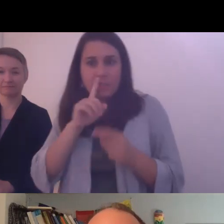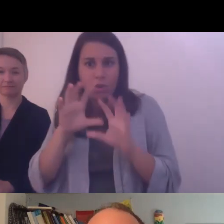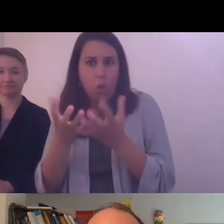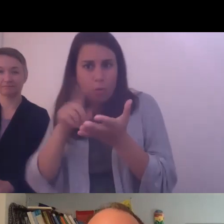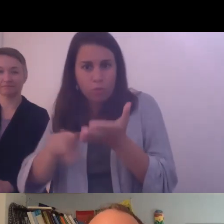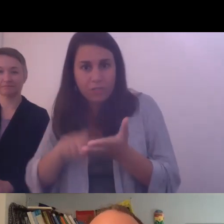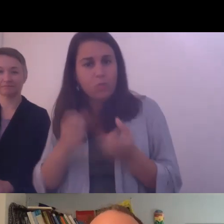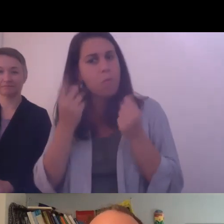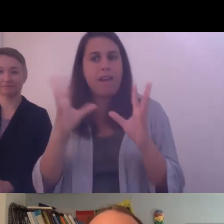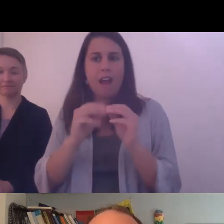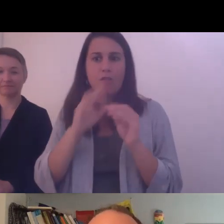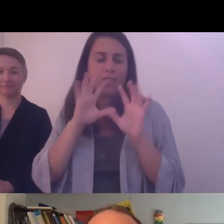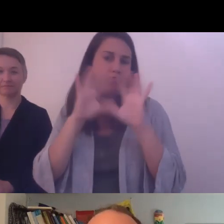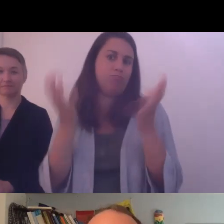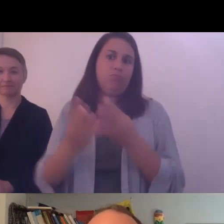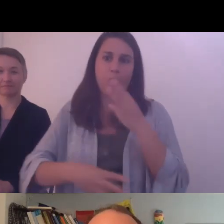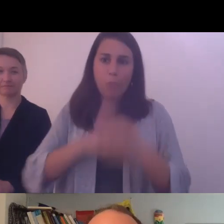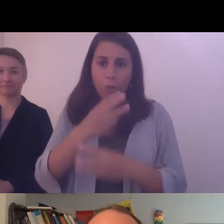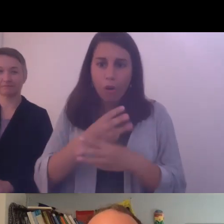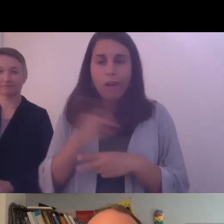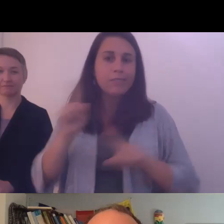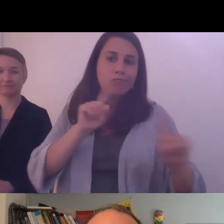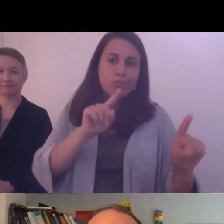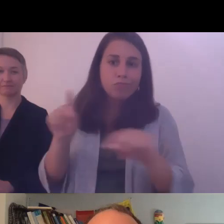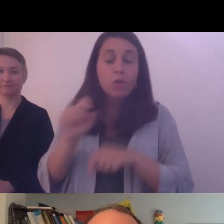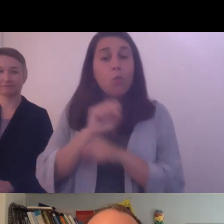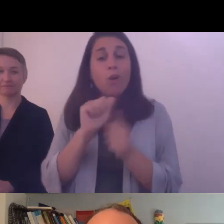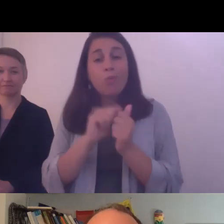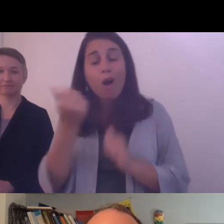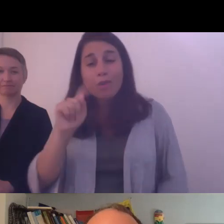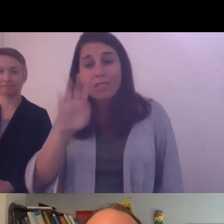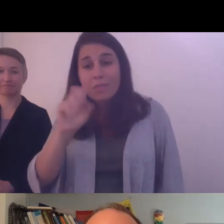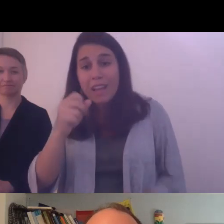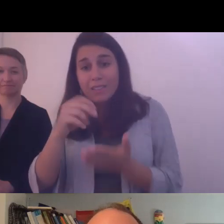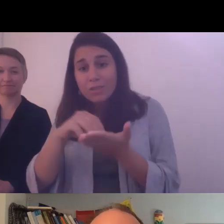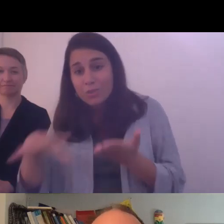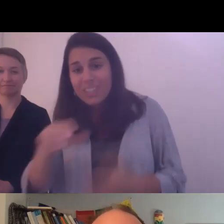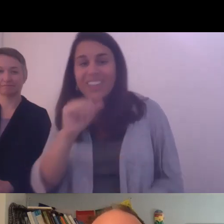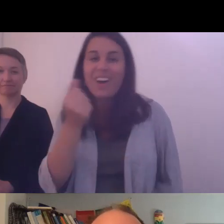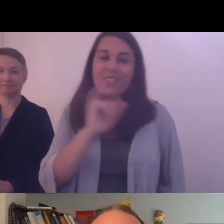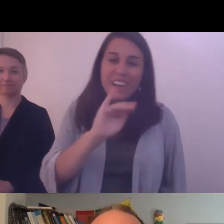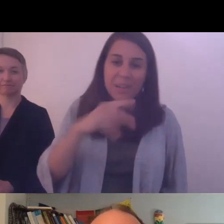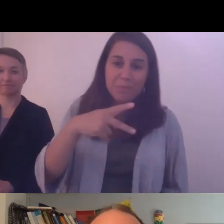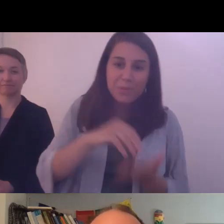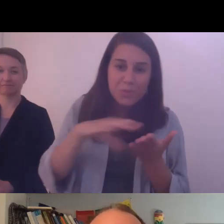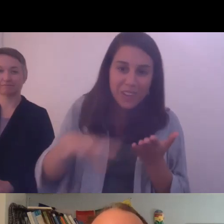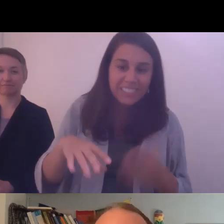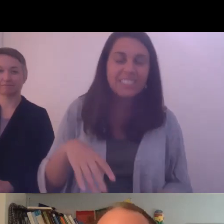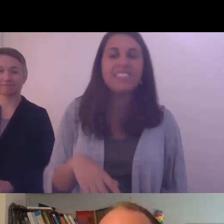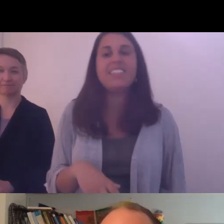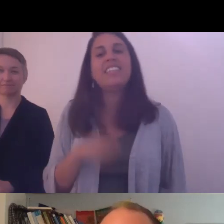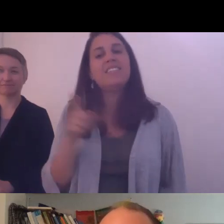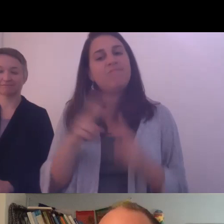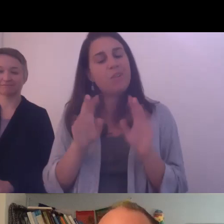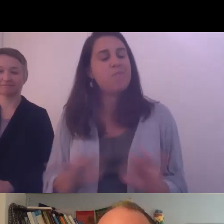around the world. And he's worked with a number of our other TBS students and IMP students along the way. So he's a very important